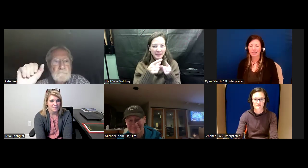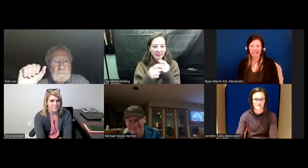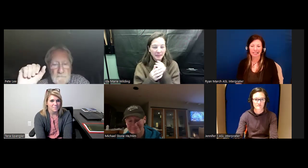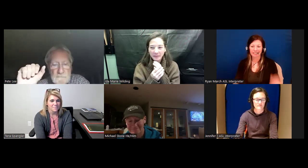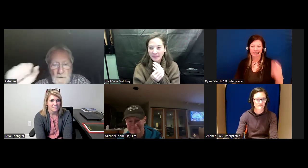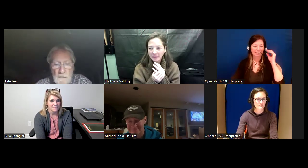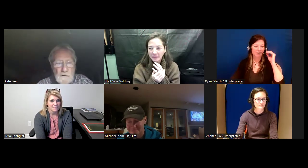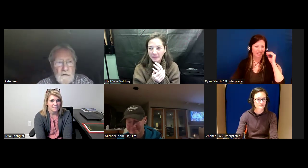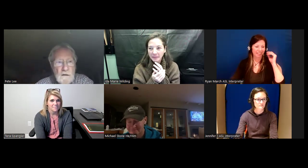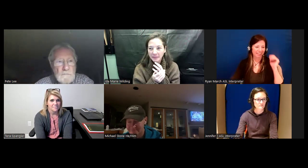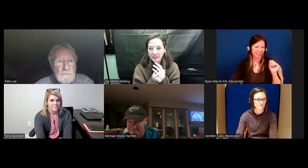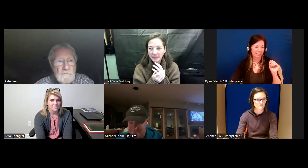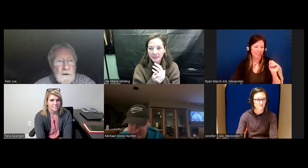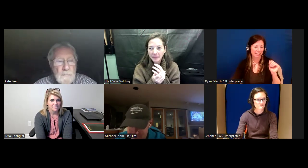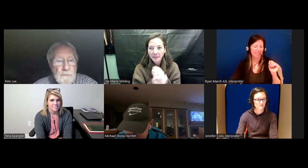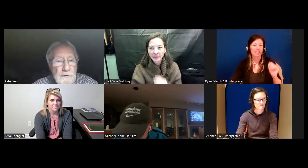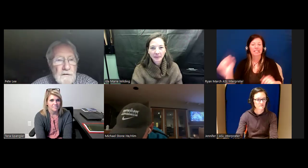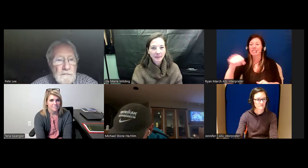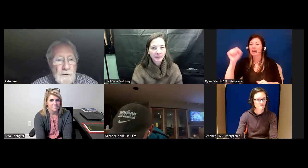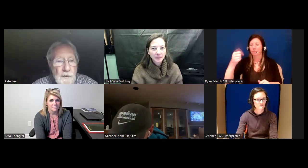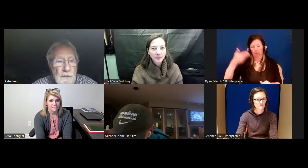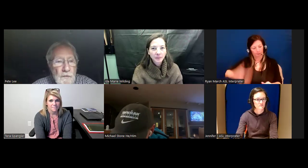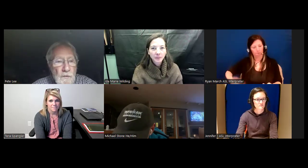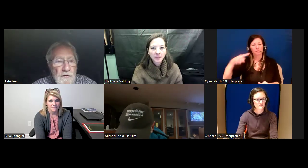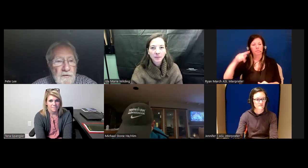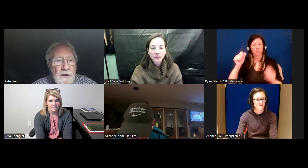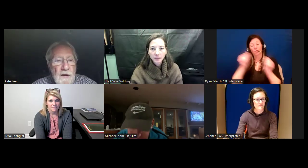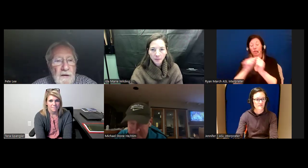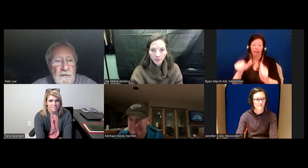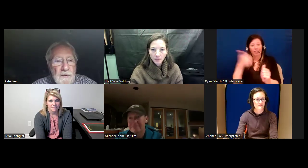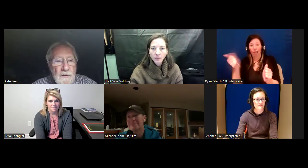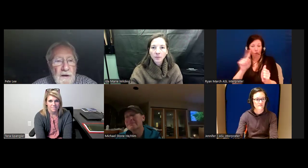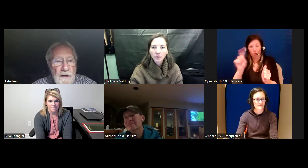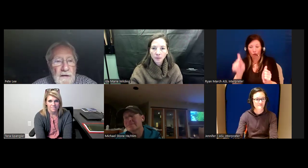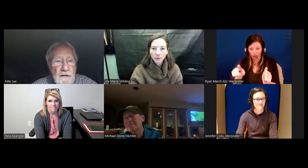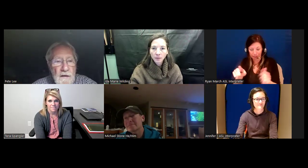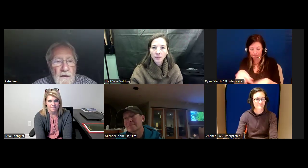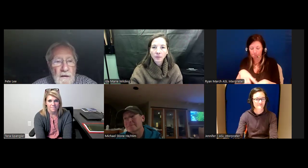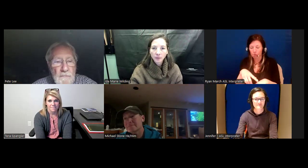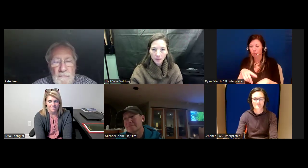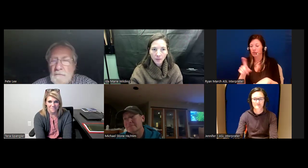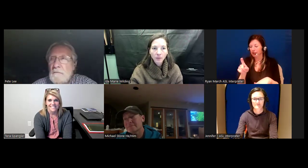Yeah, Pete, go ahead. Yeah, Pete, with another question. Is there any